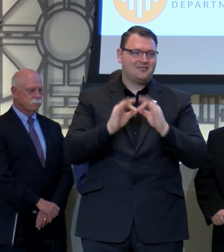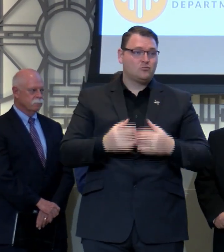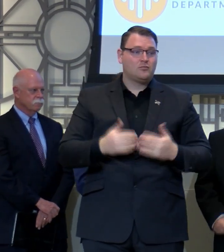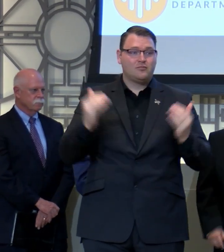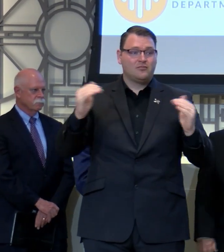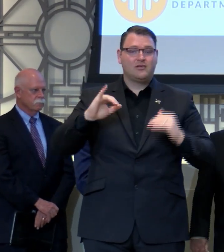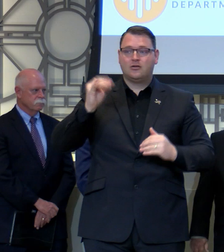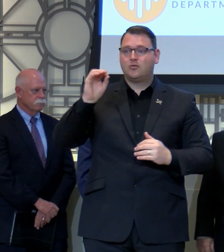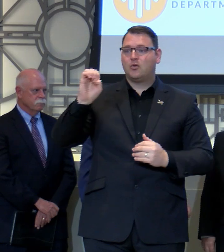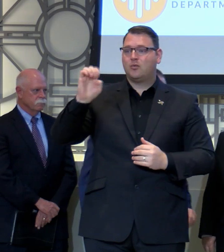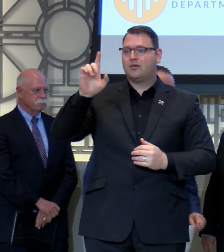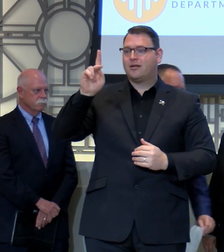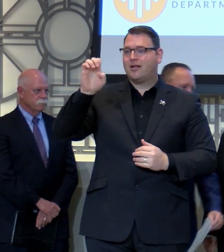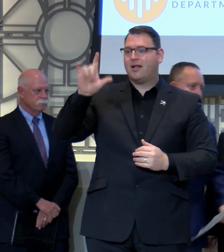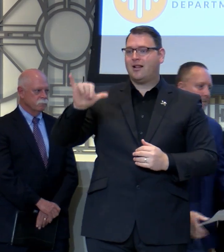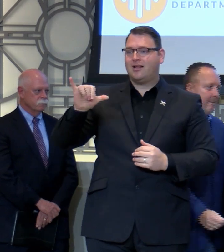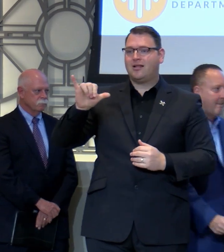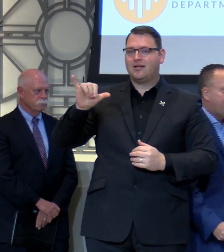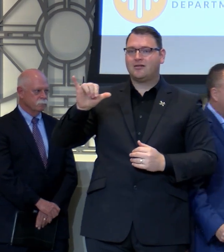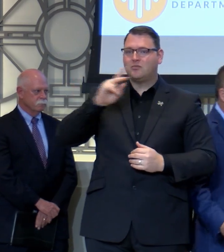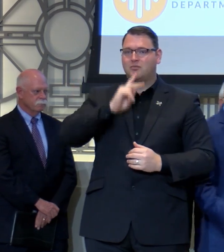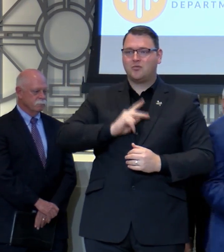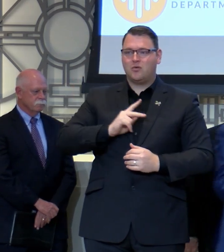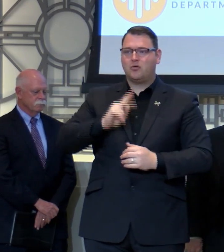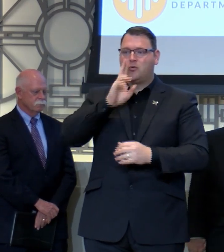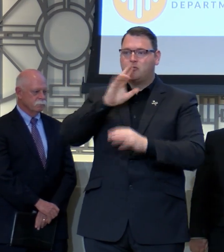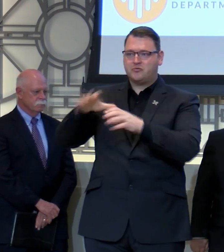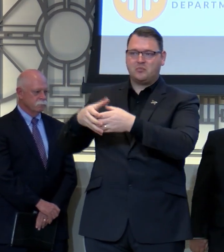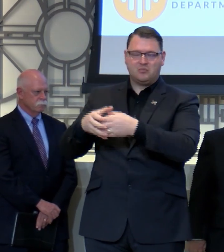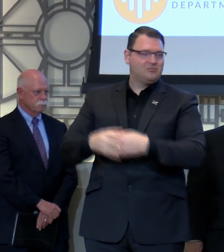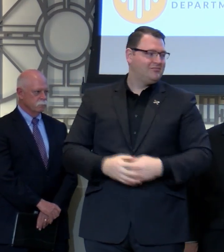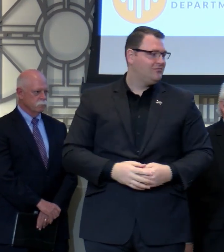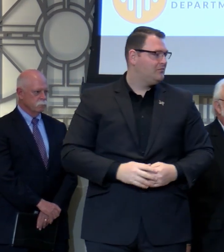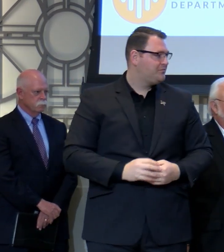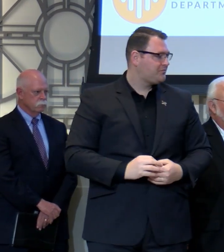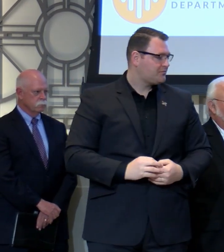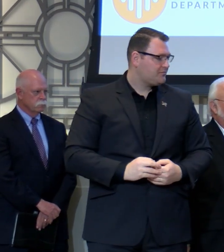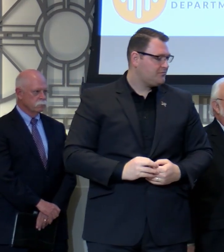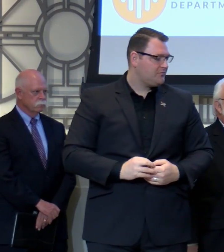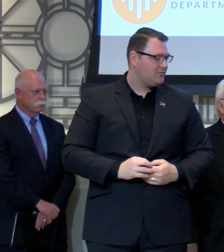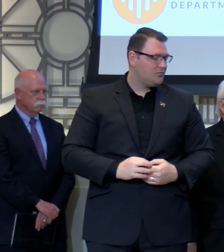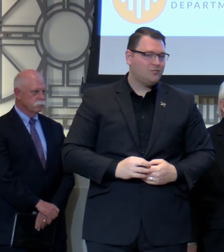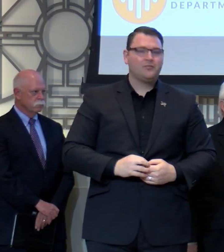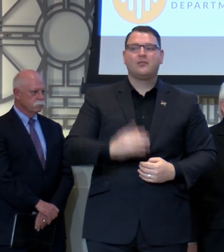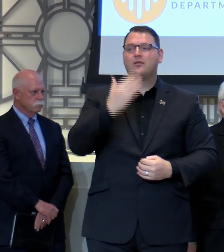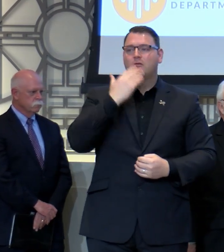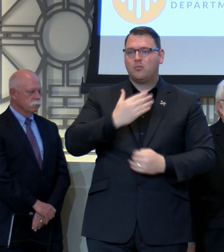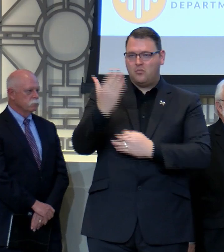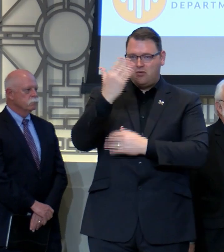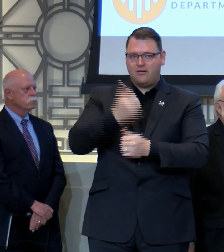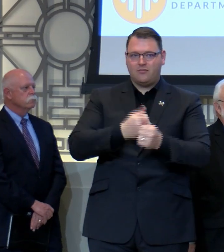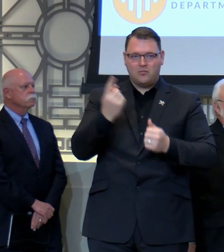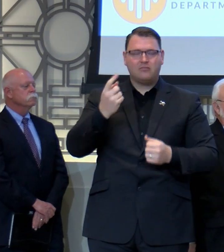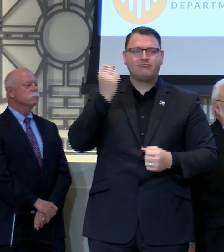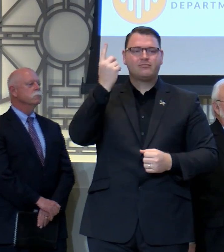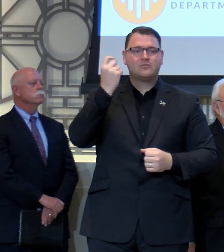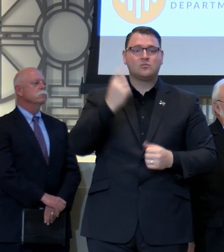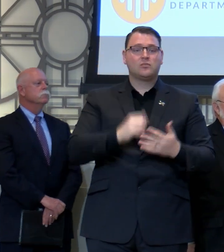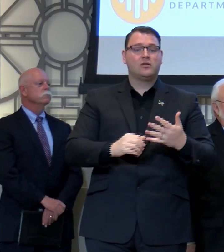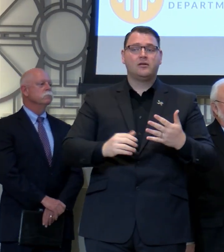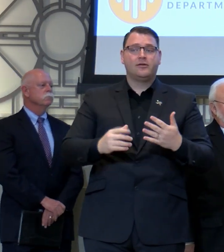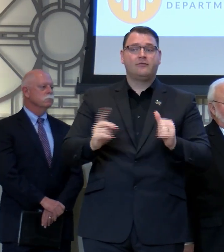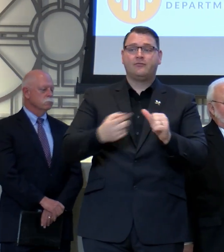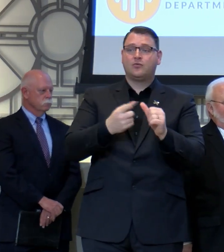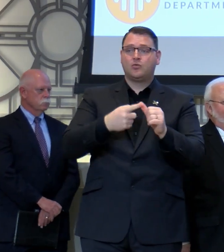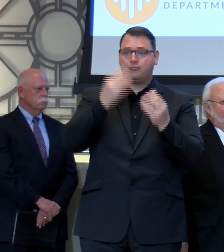will be Joe Kelly, President of Kroger Company, Houston Division. Joe. Thanks, Mayor. Morning, everyone. I think first and foremost, we want to